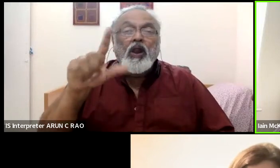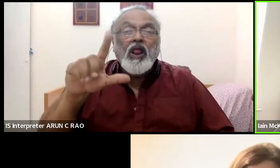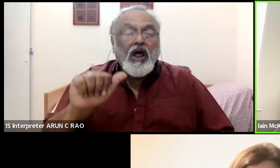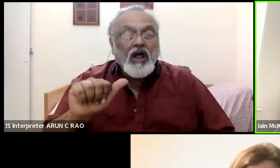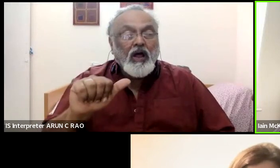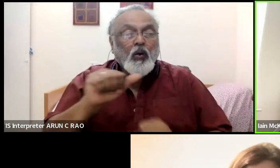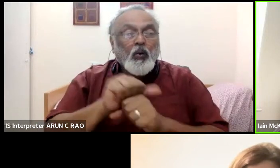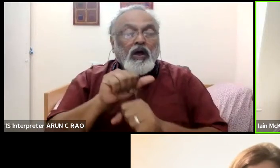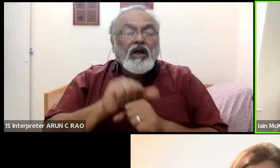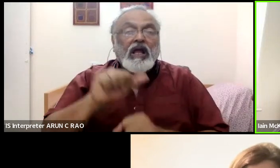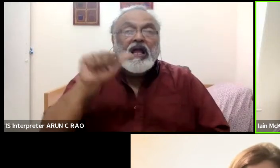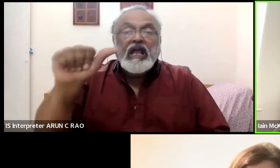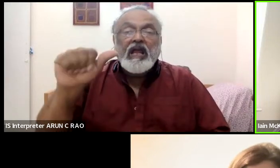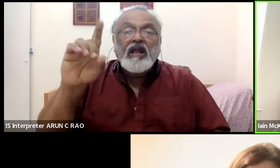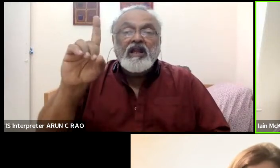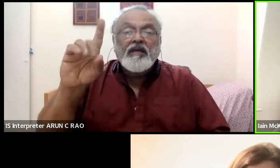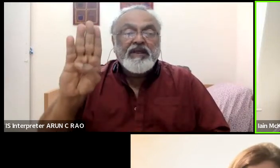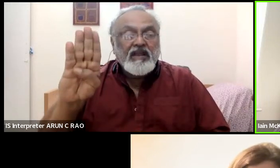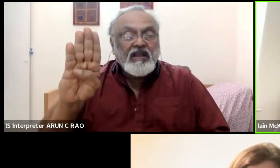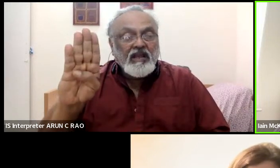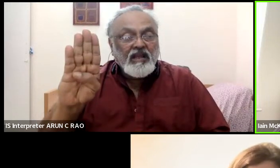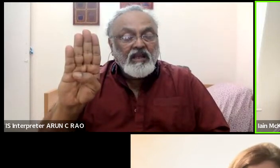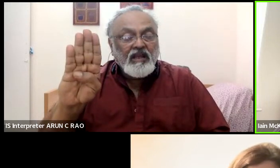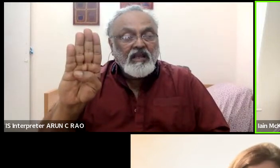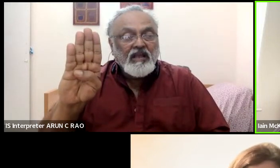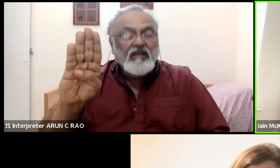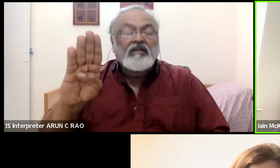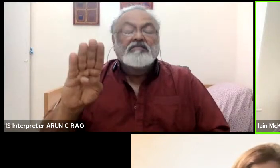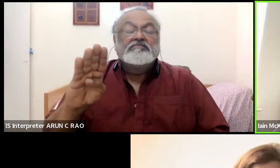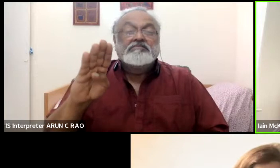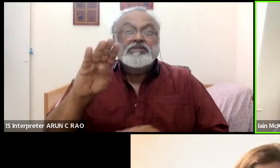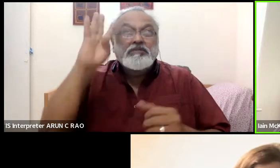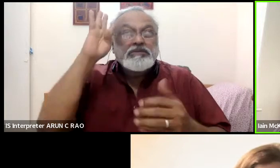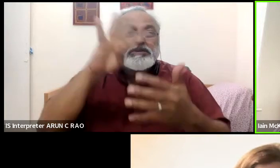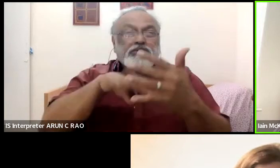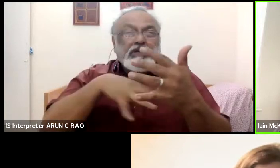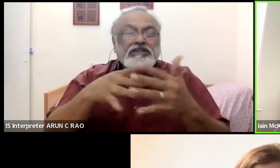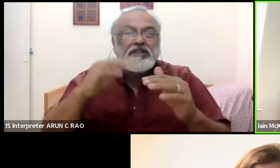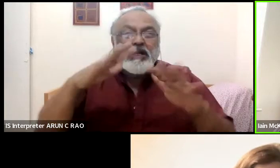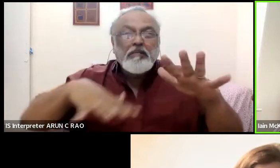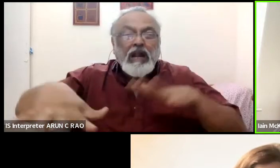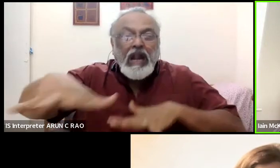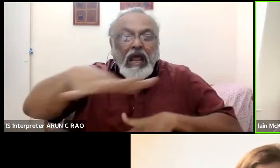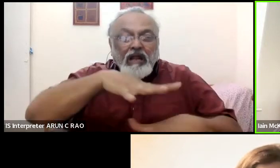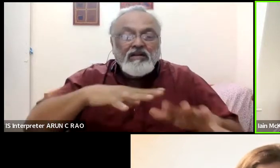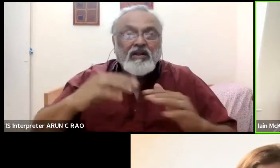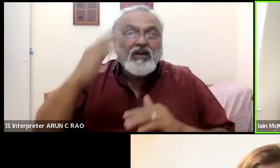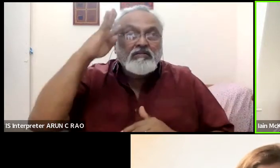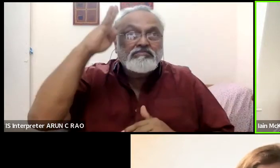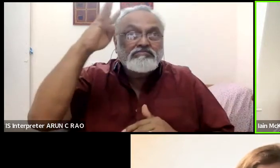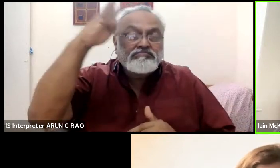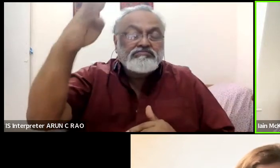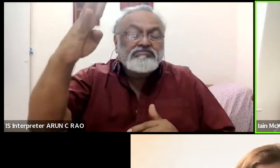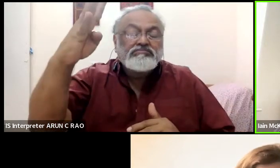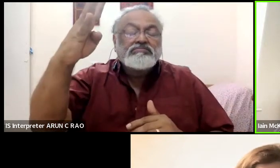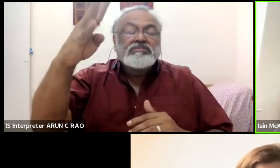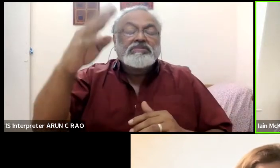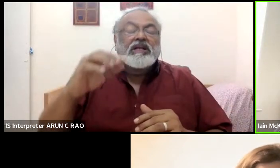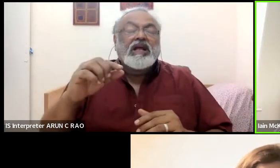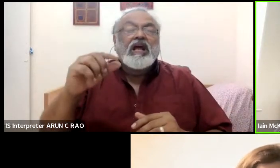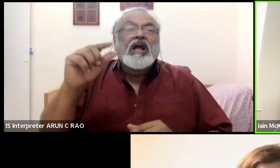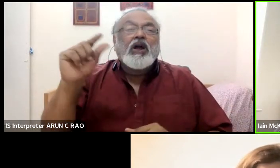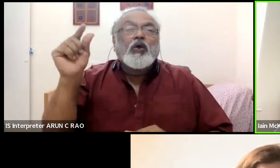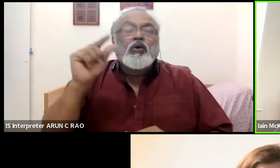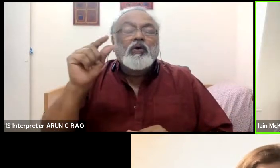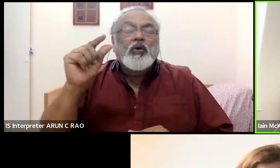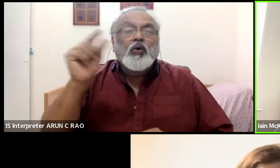architect, Ramala is a thought leader and strategic planner for innovative solutions for livable cities, green cities, and